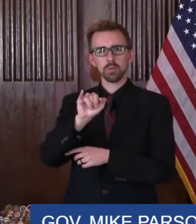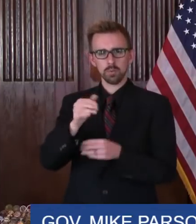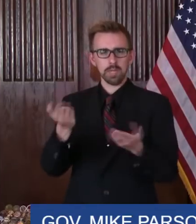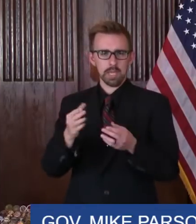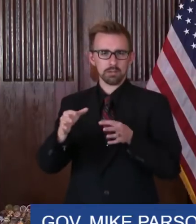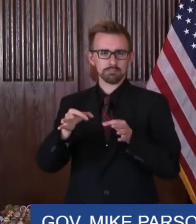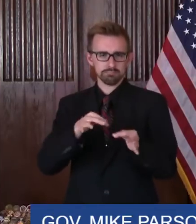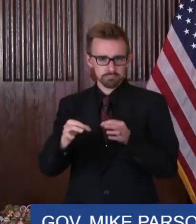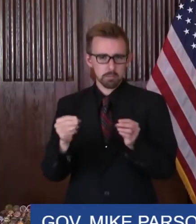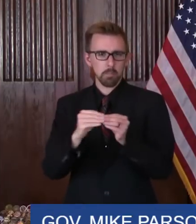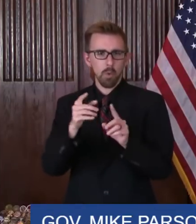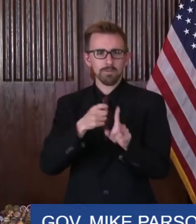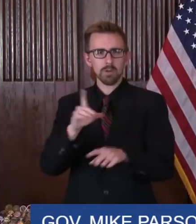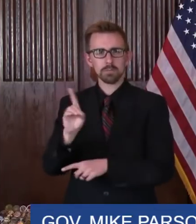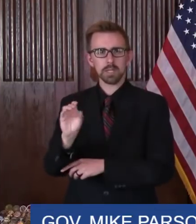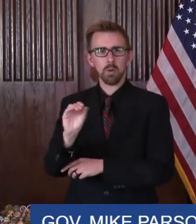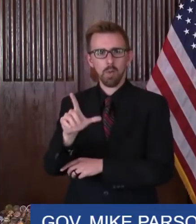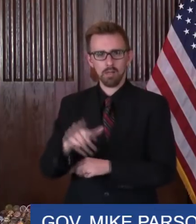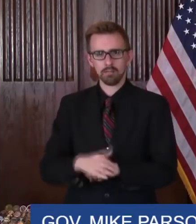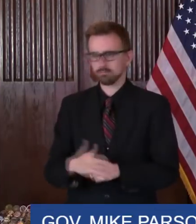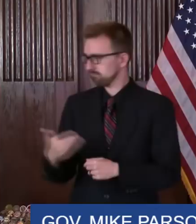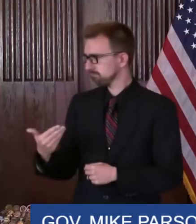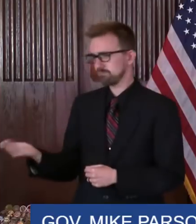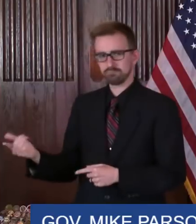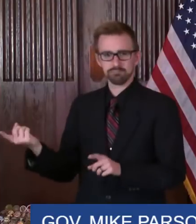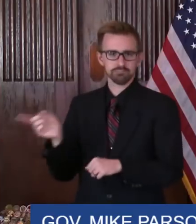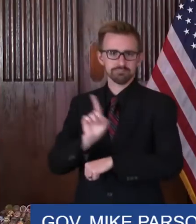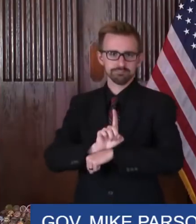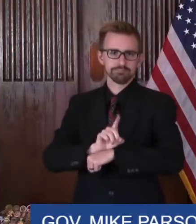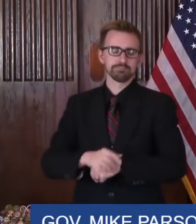details from the Department of Labor. Director Hugh?